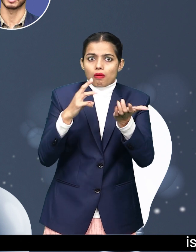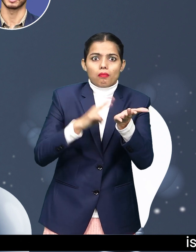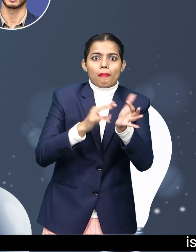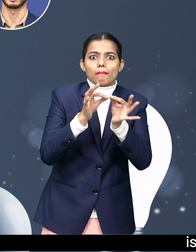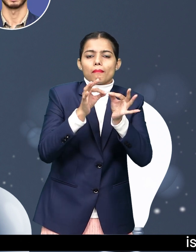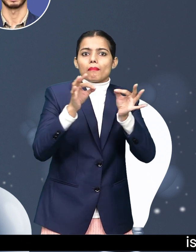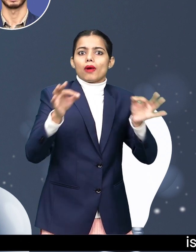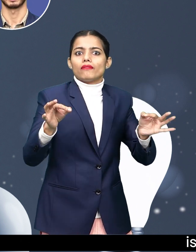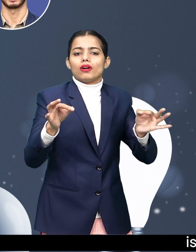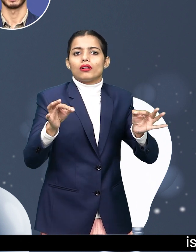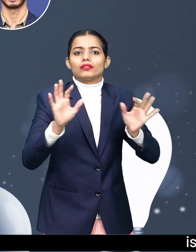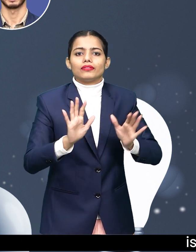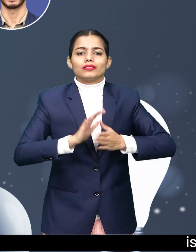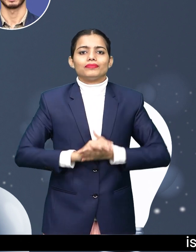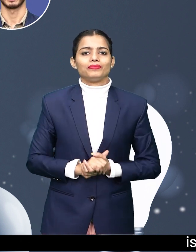be measured.